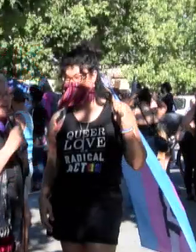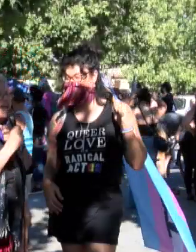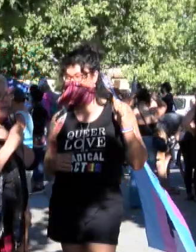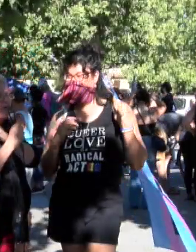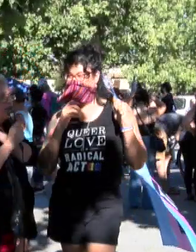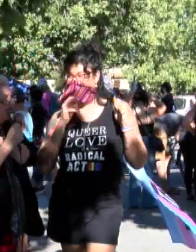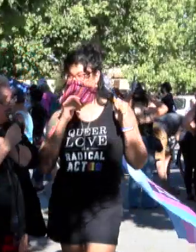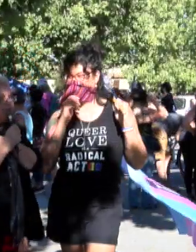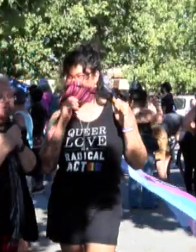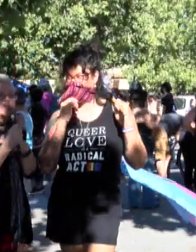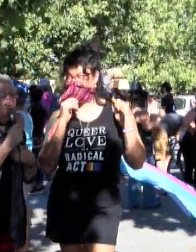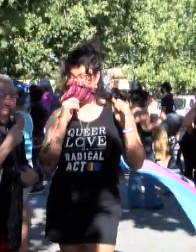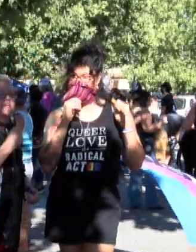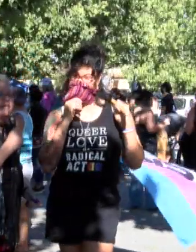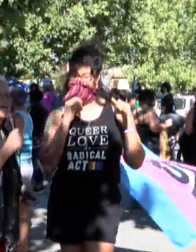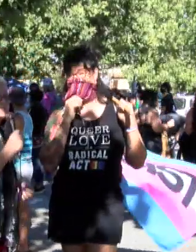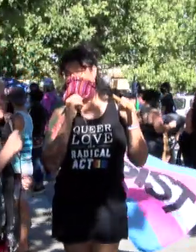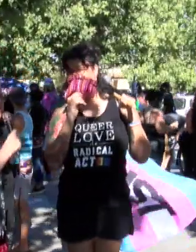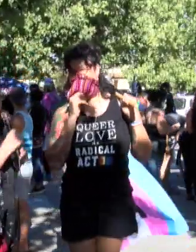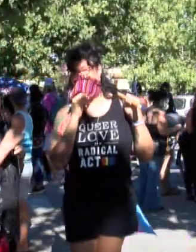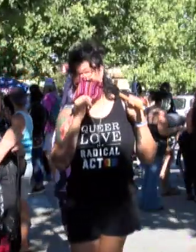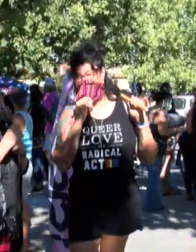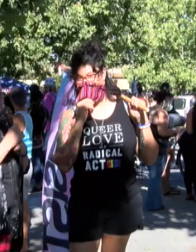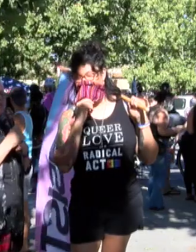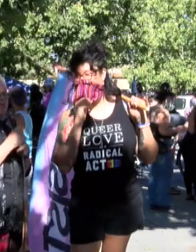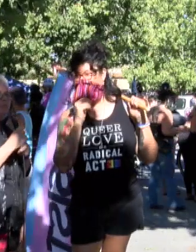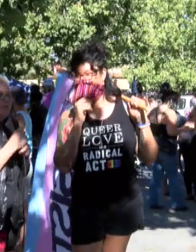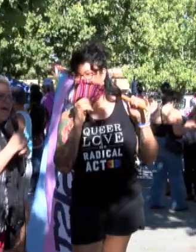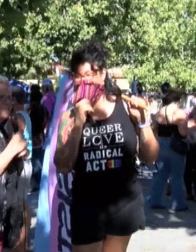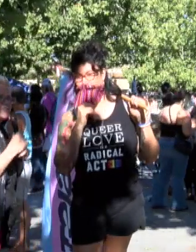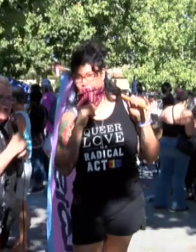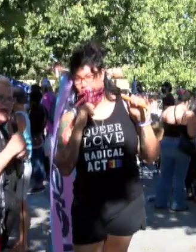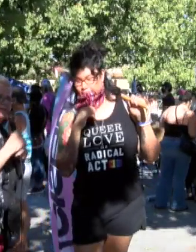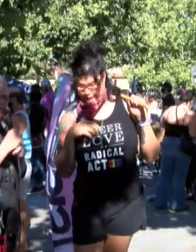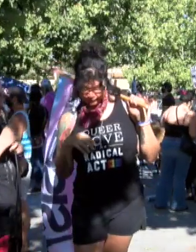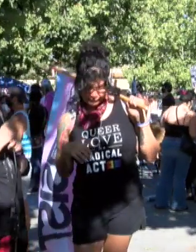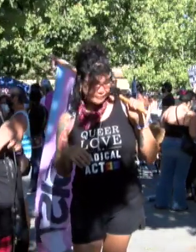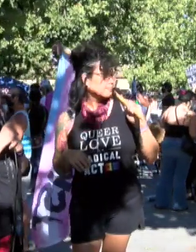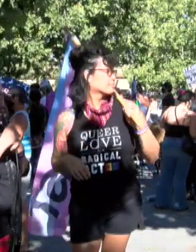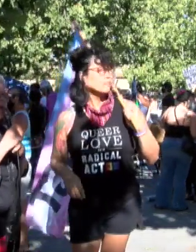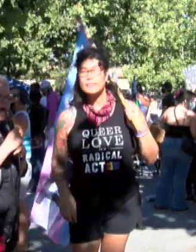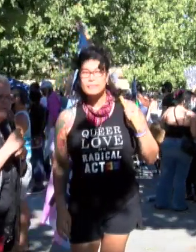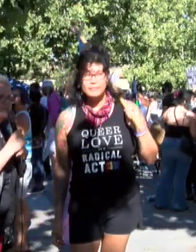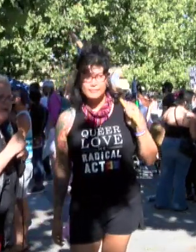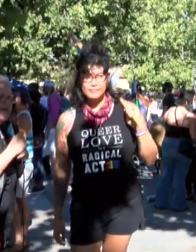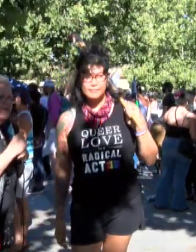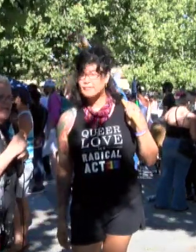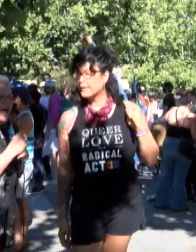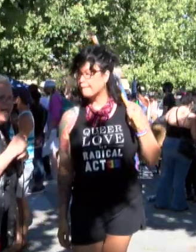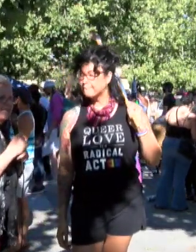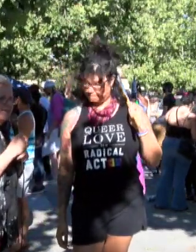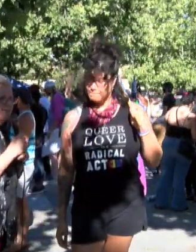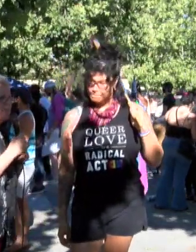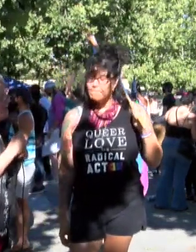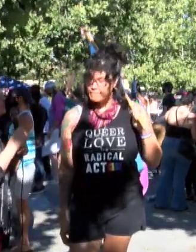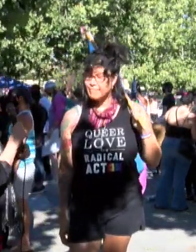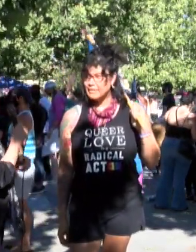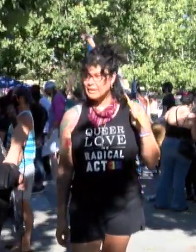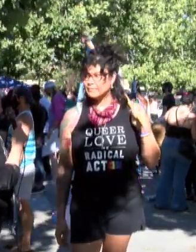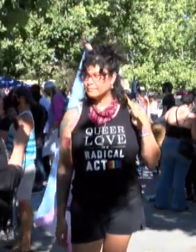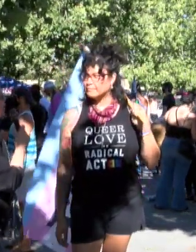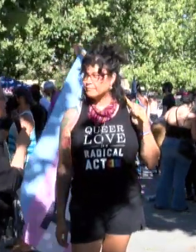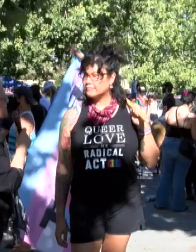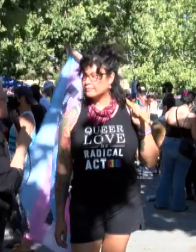Sarah Fernando is the organizer for the Black Trans Lives Matter rally.